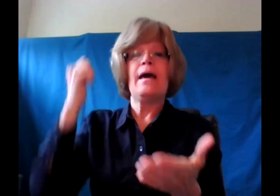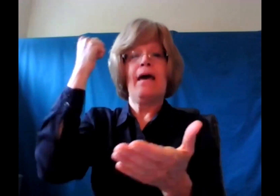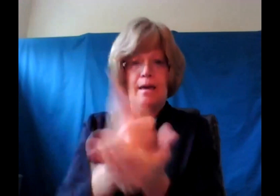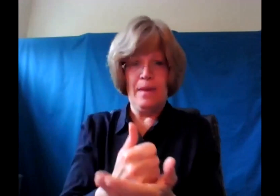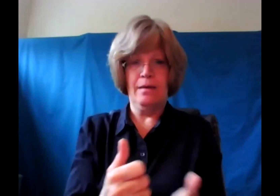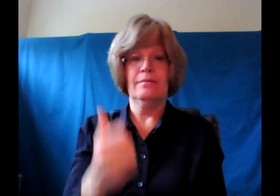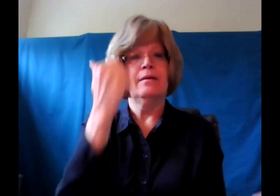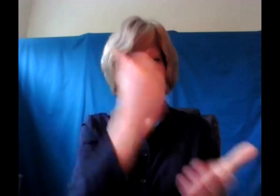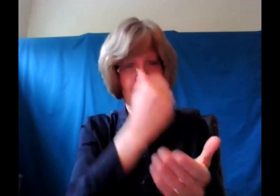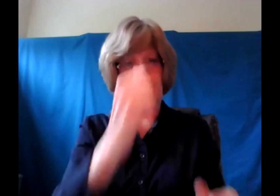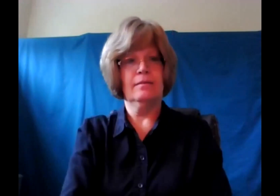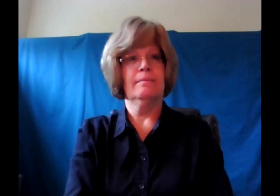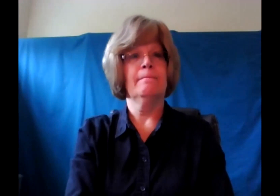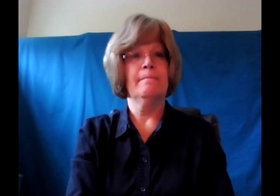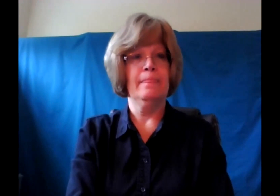Amen.